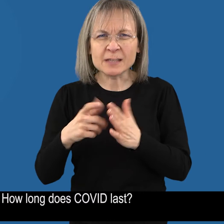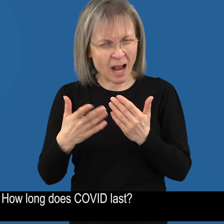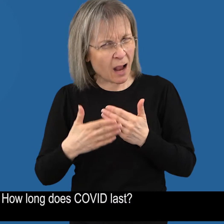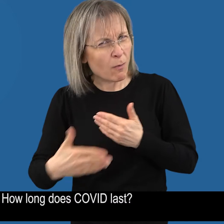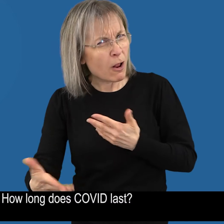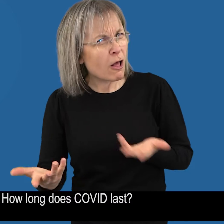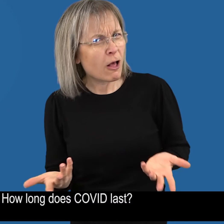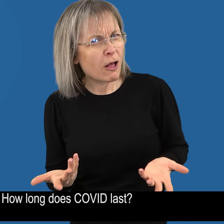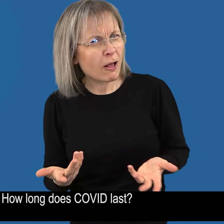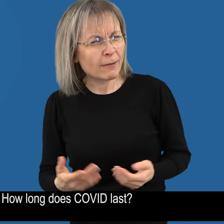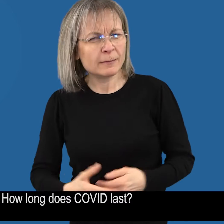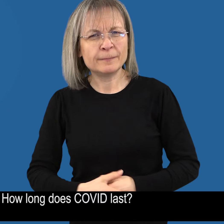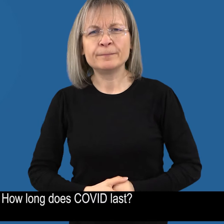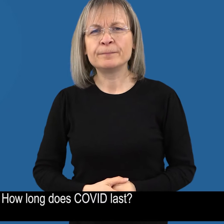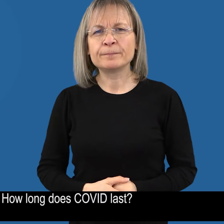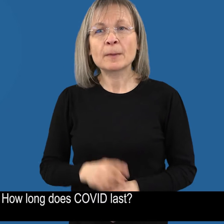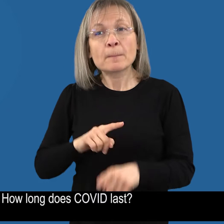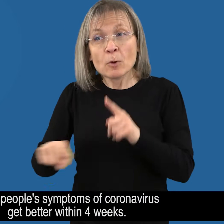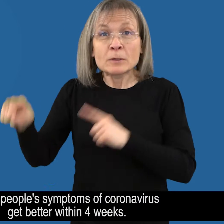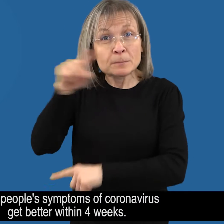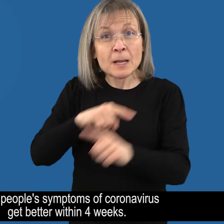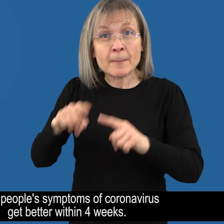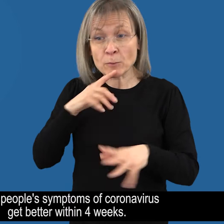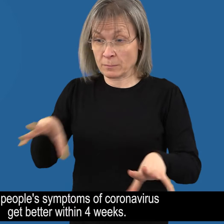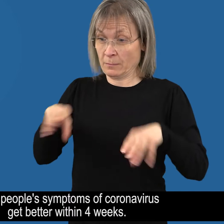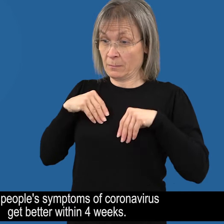How long does long COVID last?